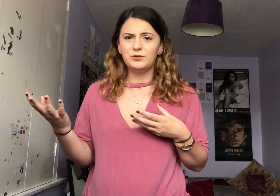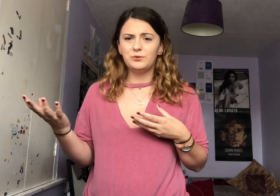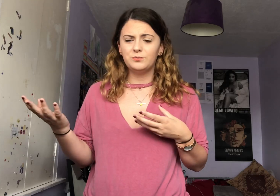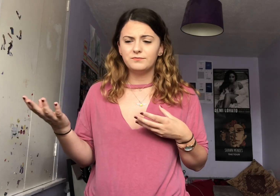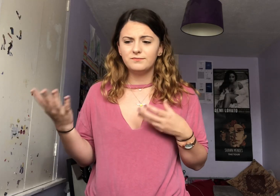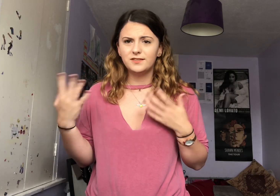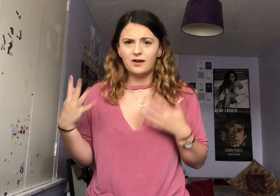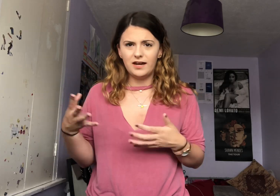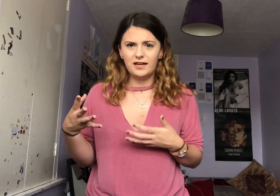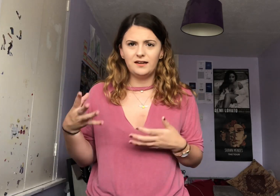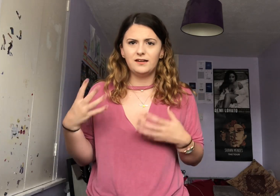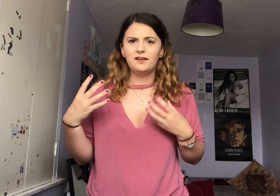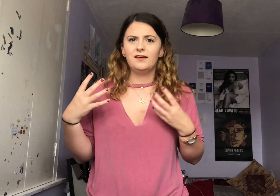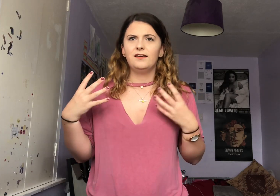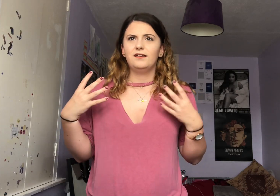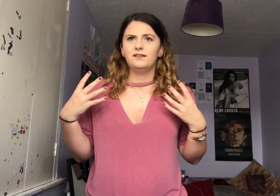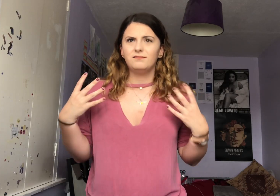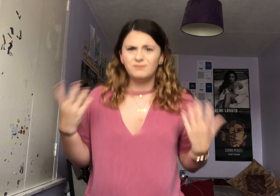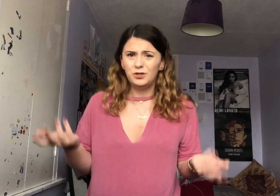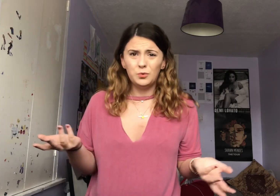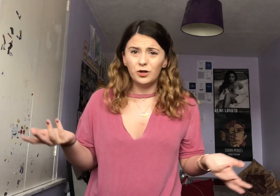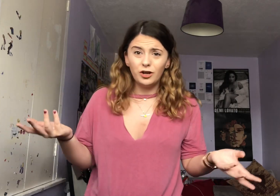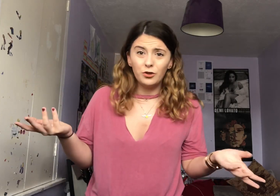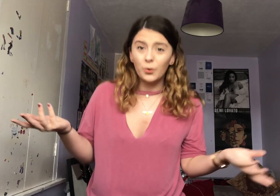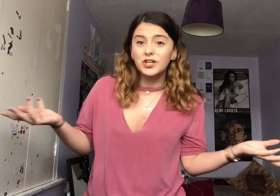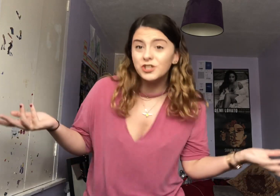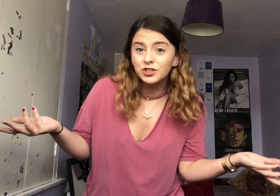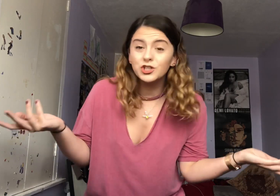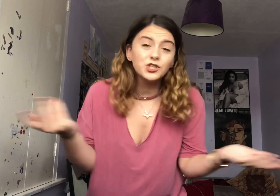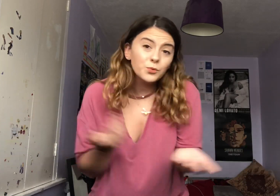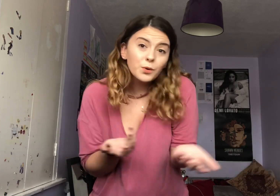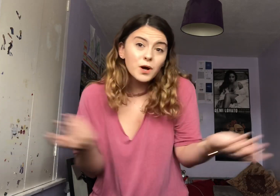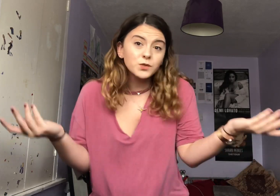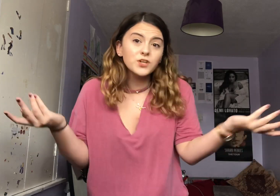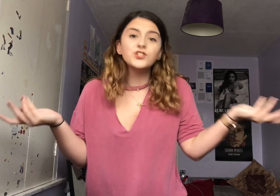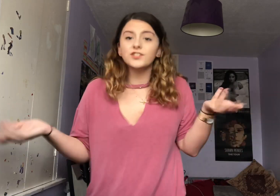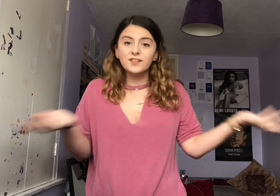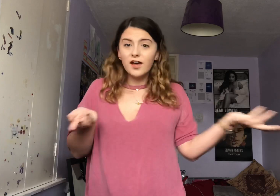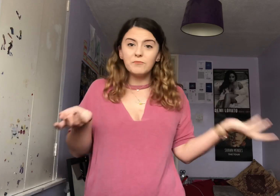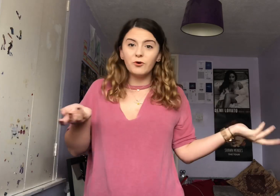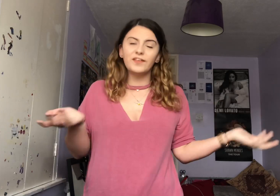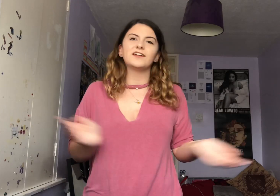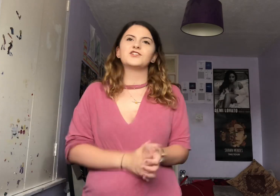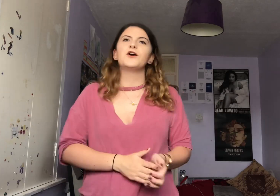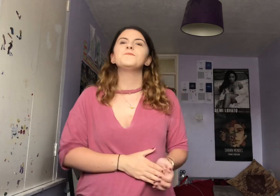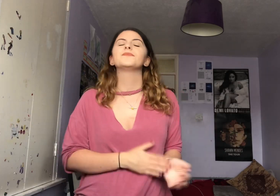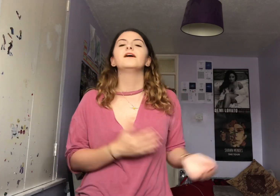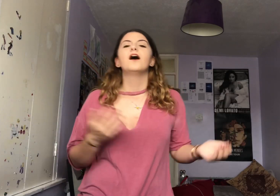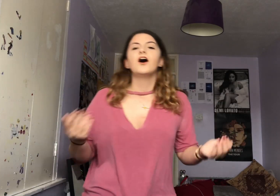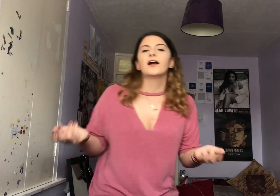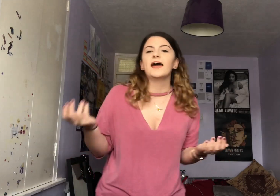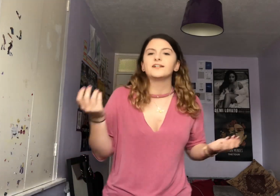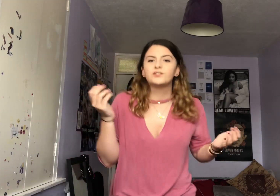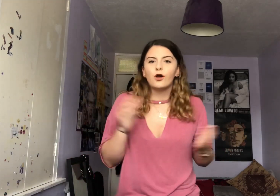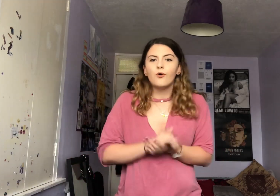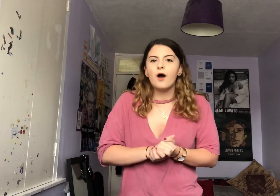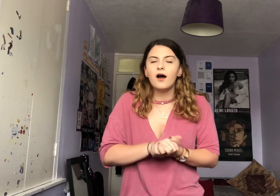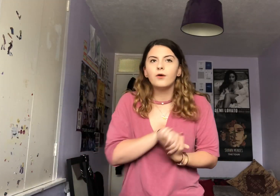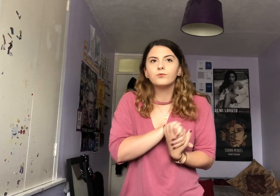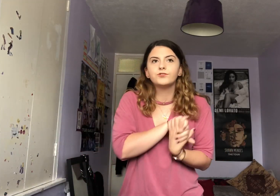to signing. You want to know the questions because you want to ask questions to learn more things, you know. Okay, so I will